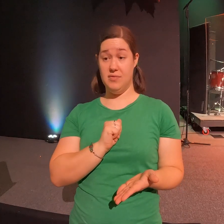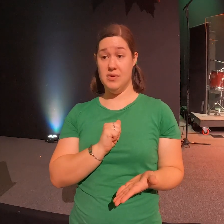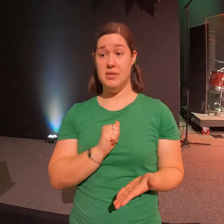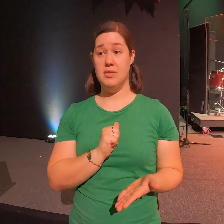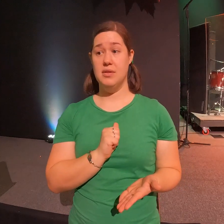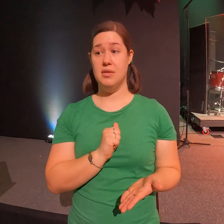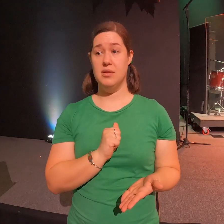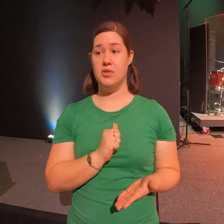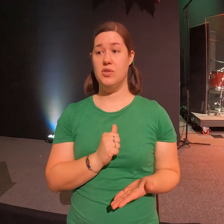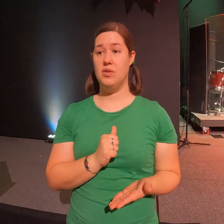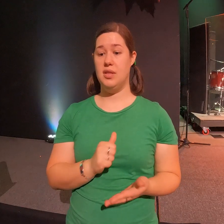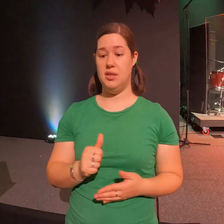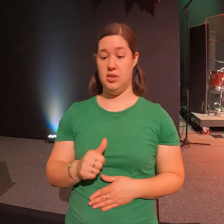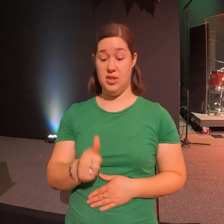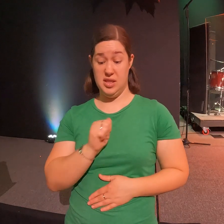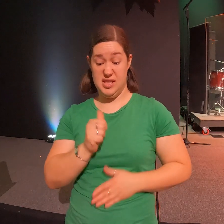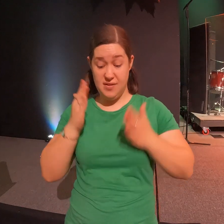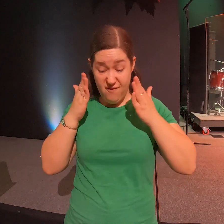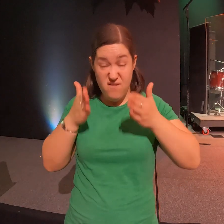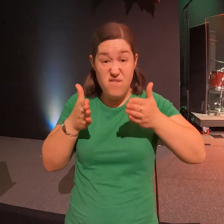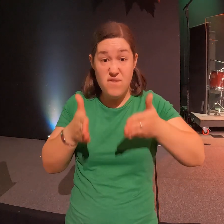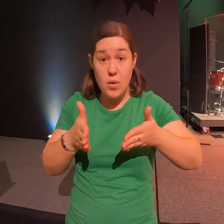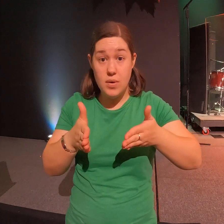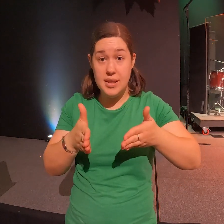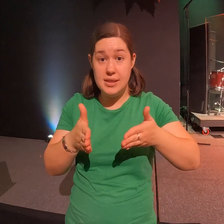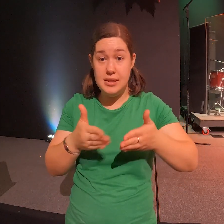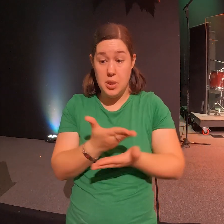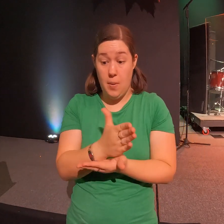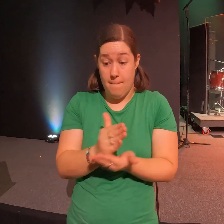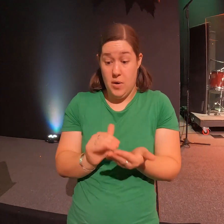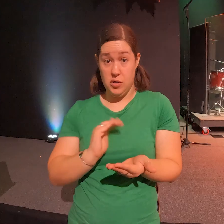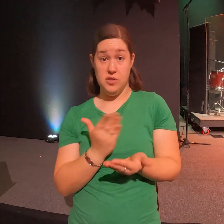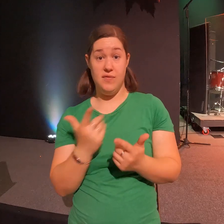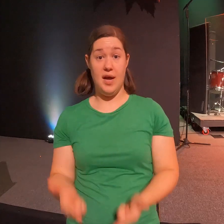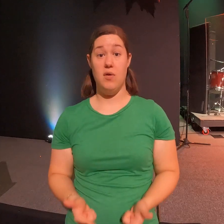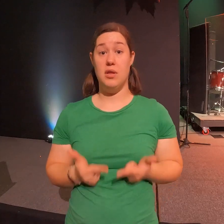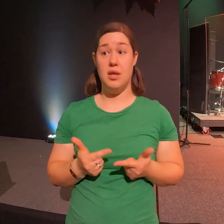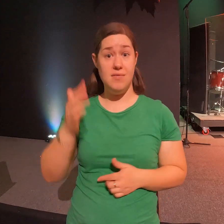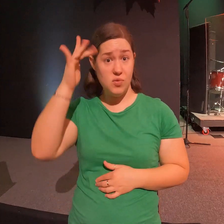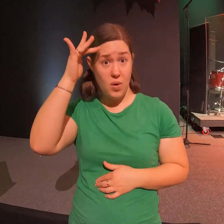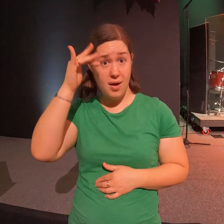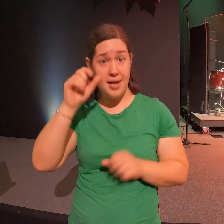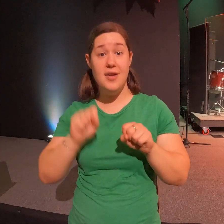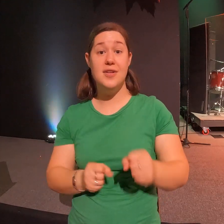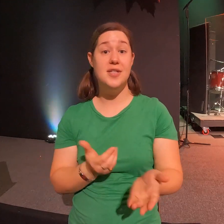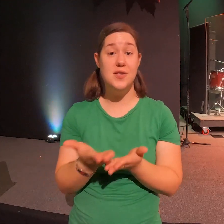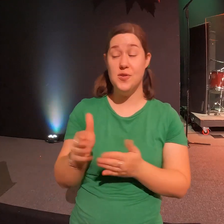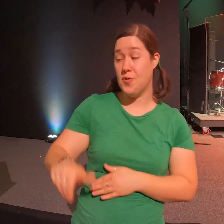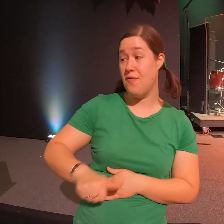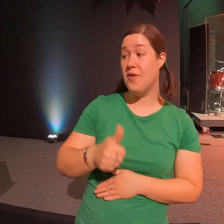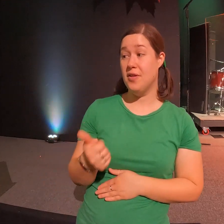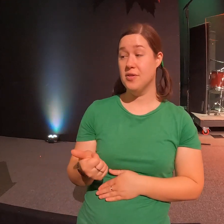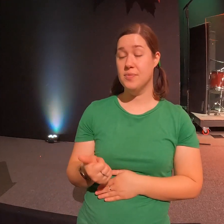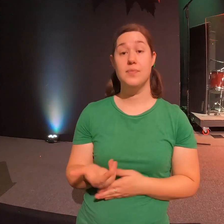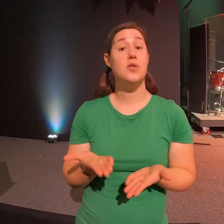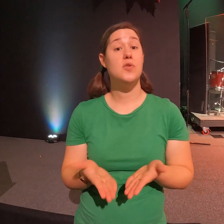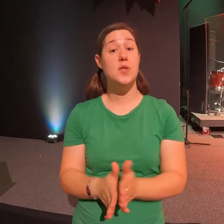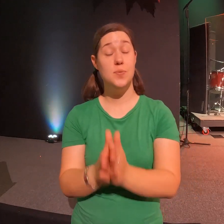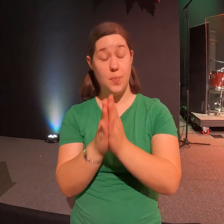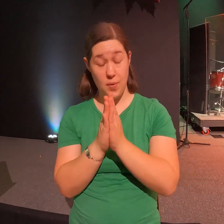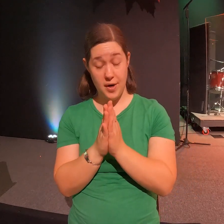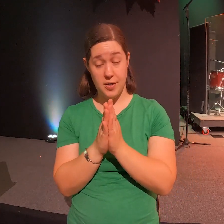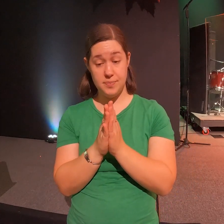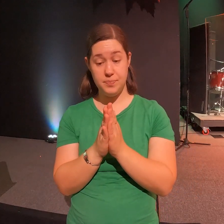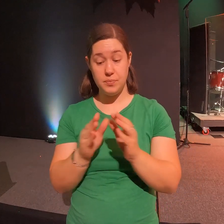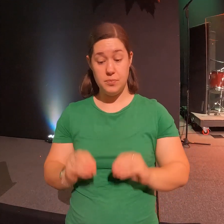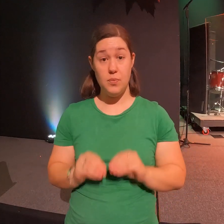to serve others. Now, this prayer was actually put on these little cards with the picture of St. Francis on one